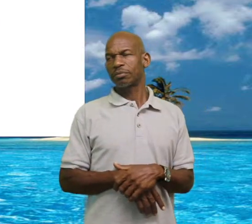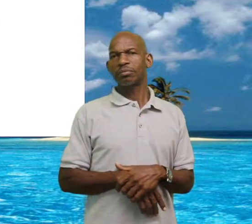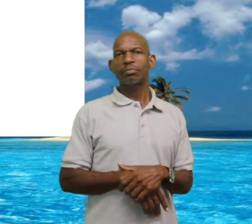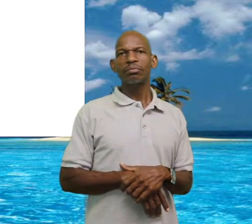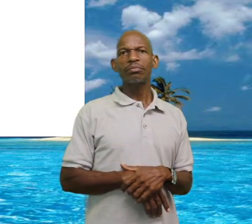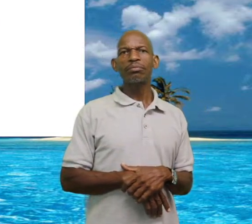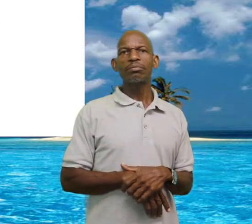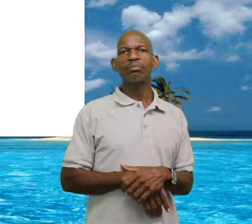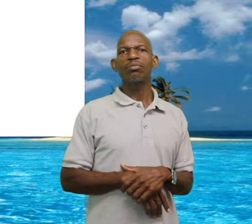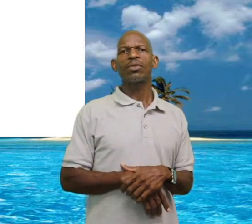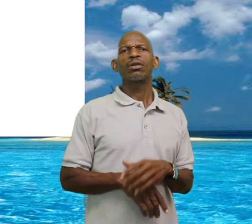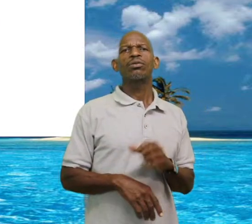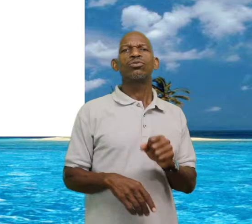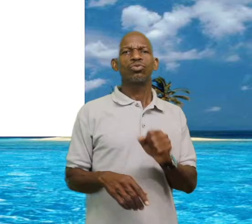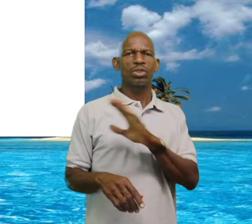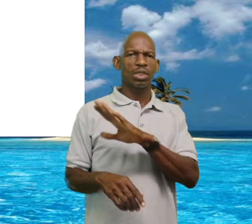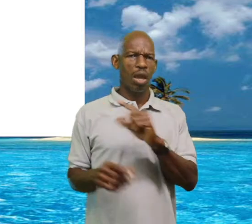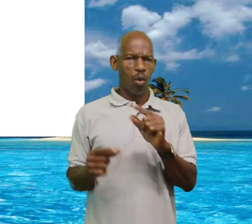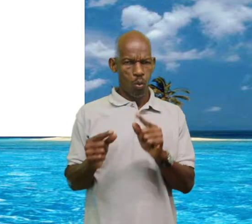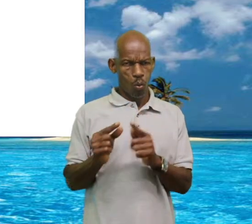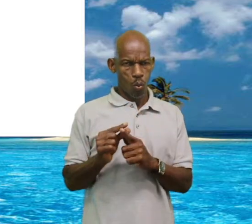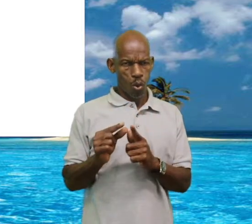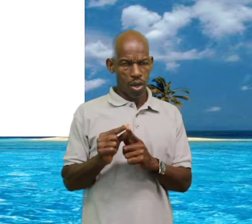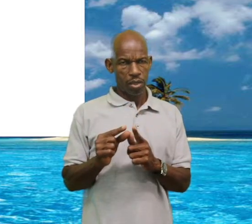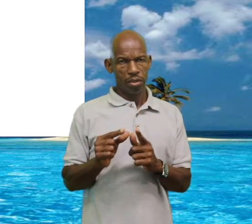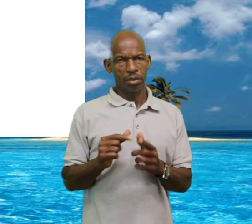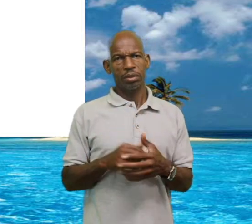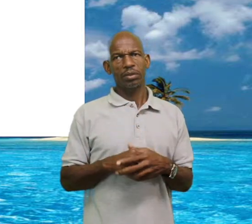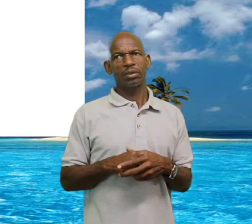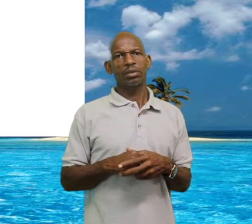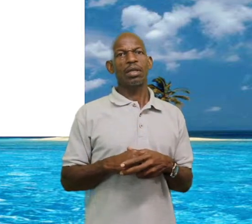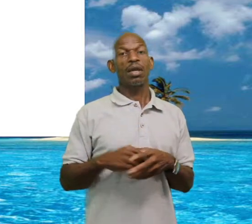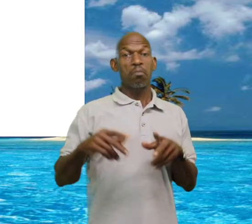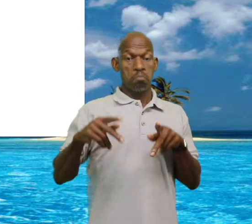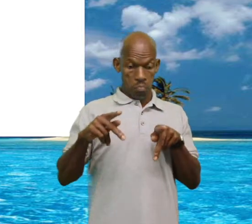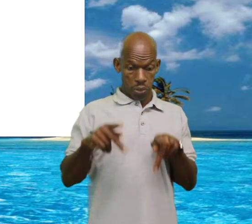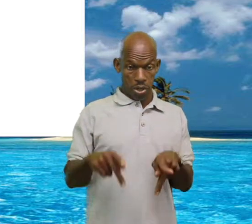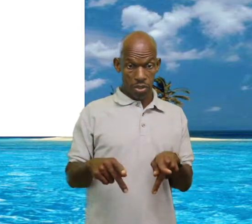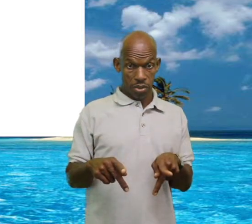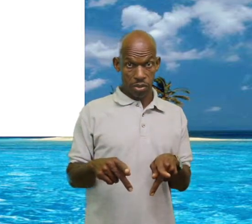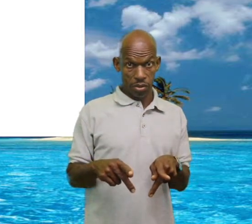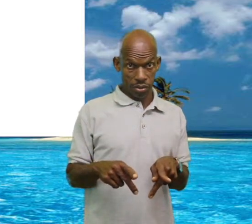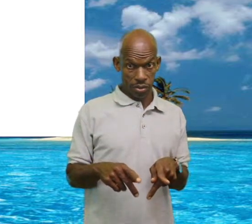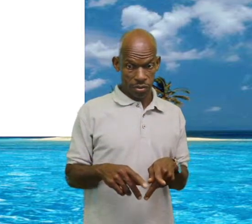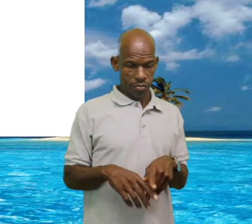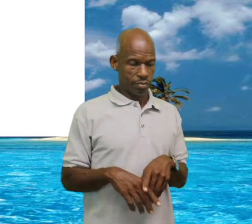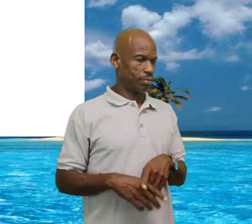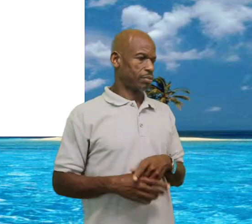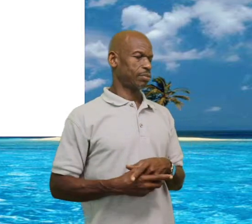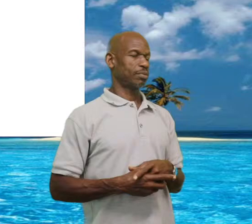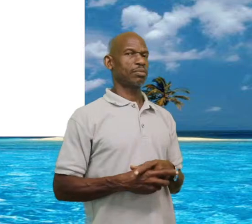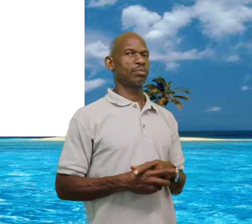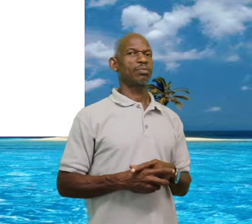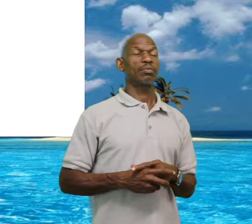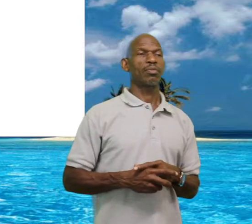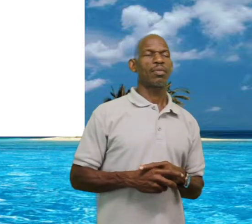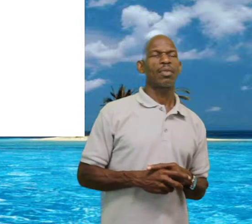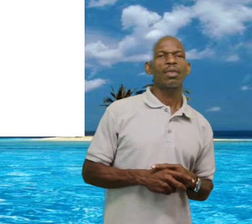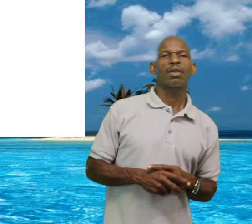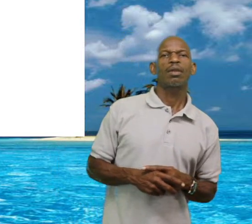Right? This word means a person is a name of a person, right? It's a noun. It's a name